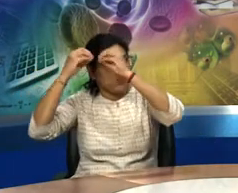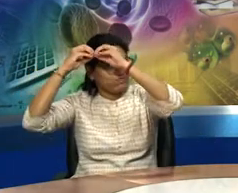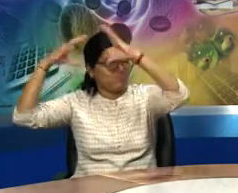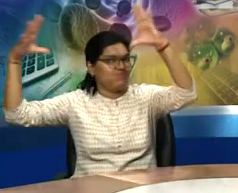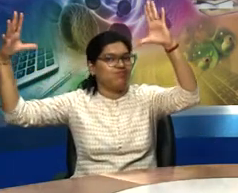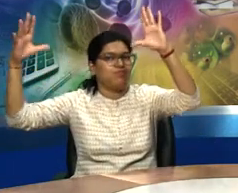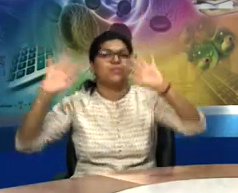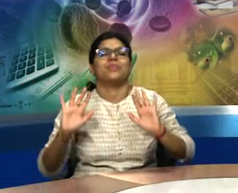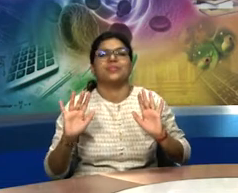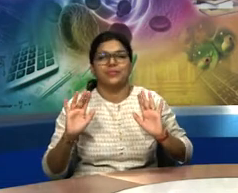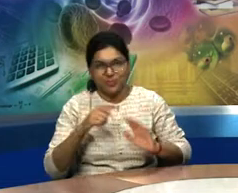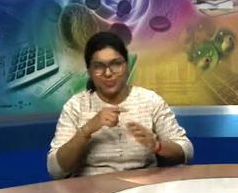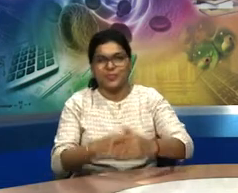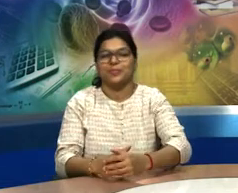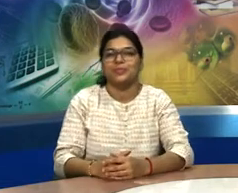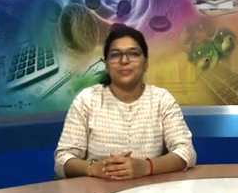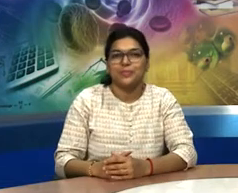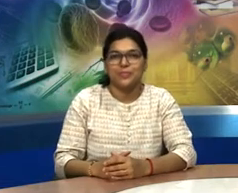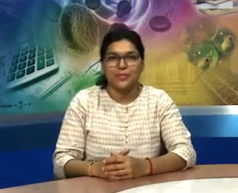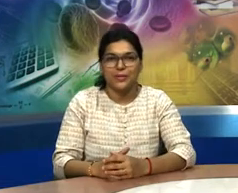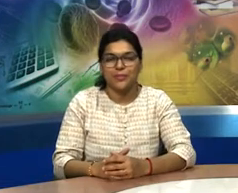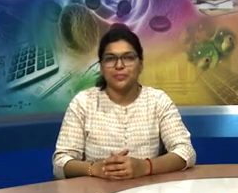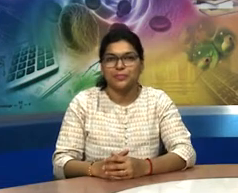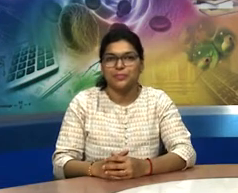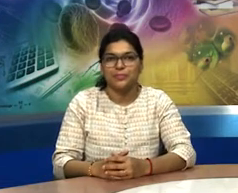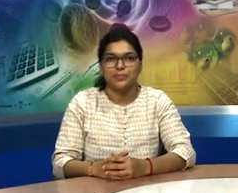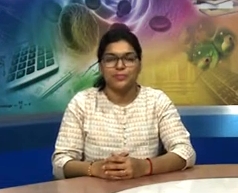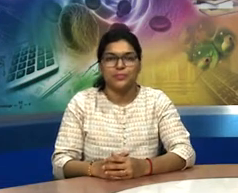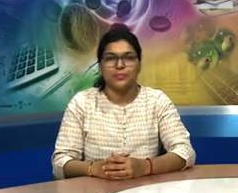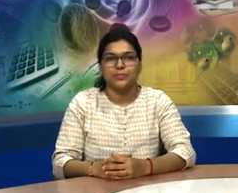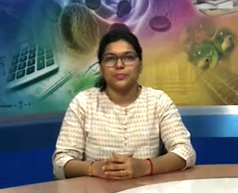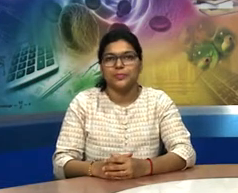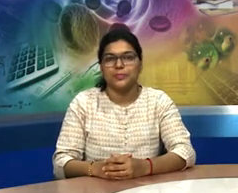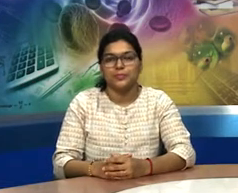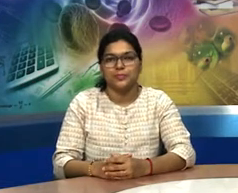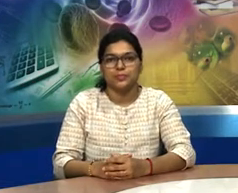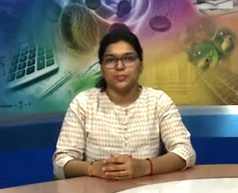all the steps, all the images were so clear in his memory.